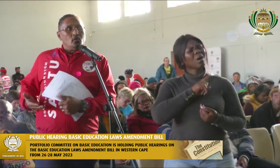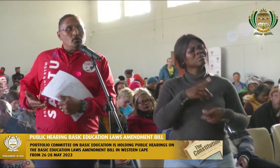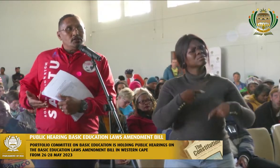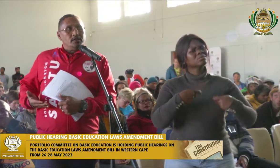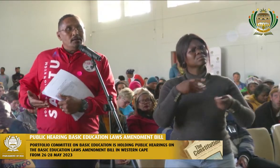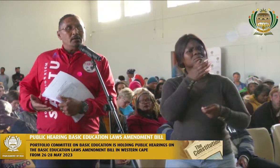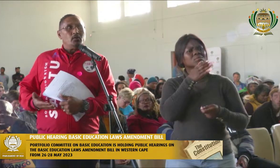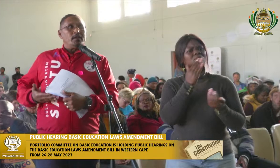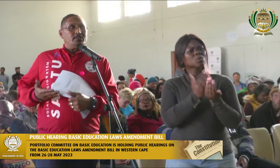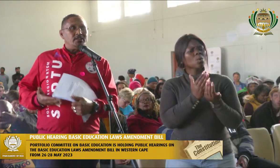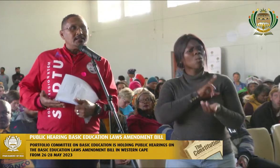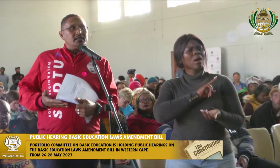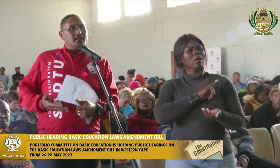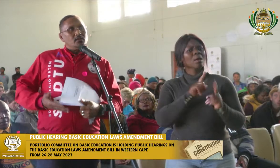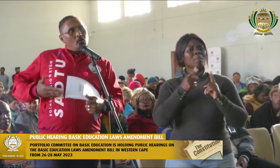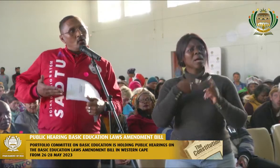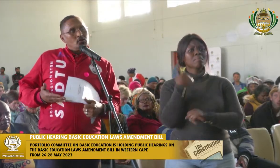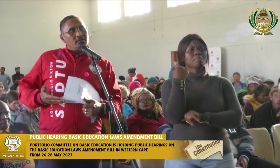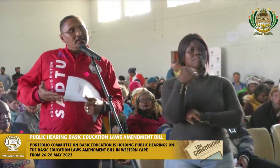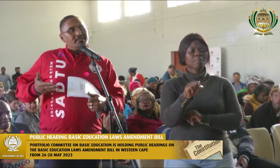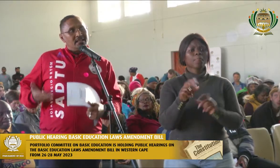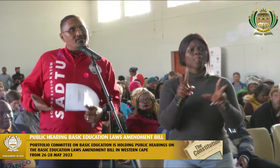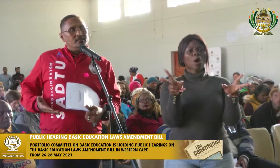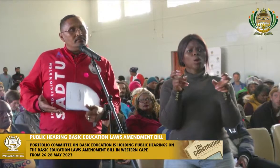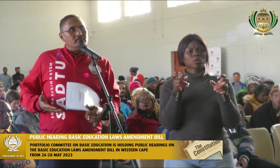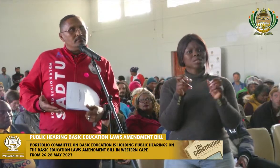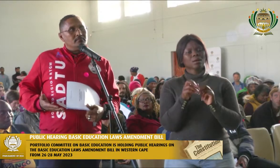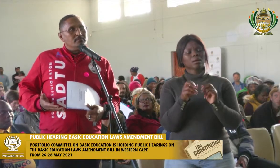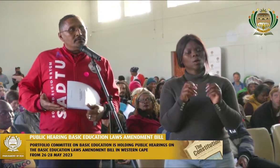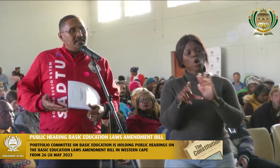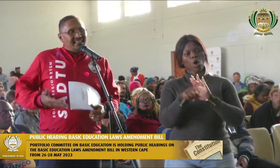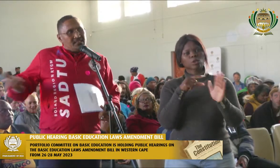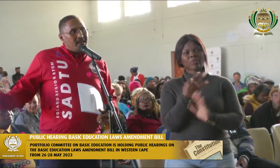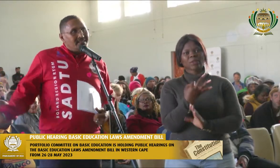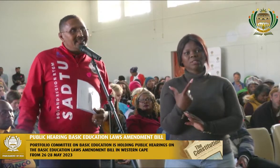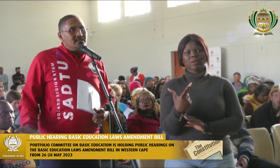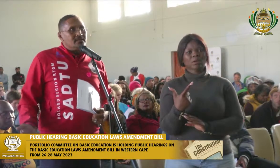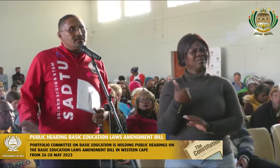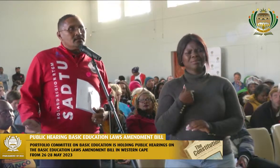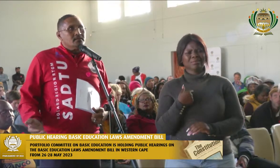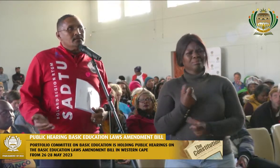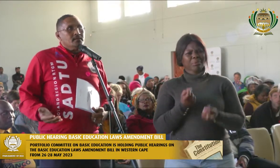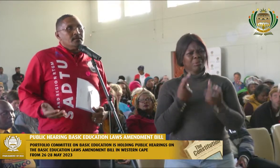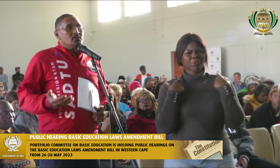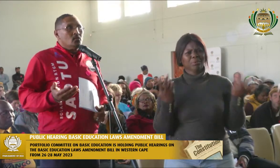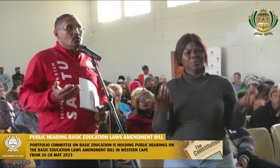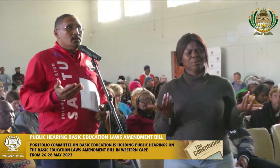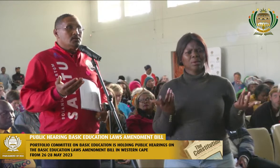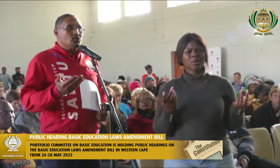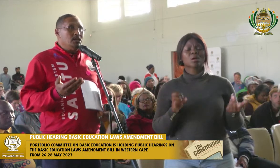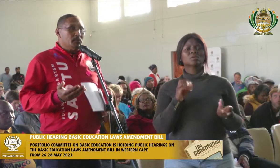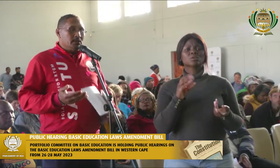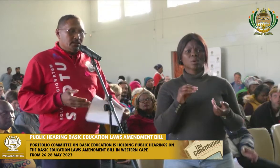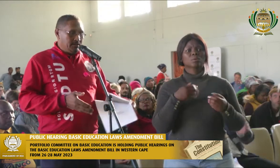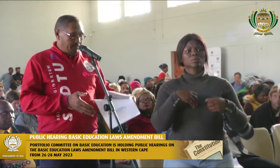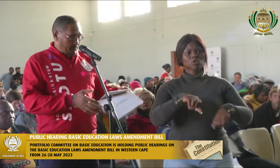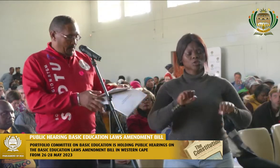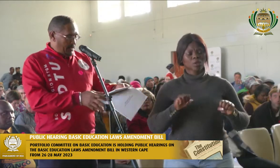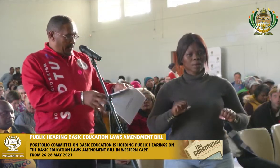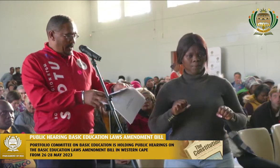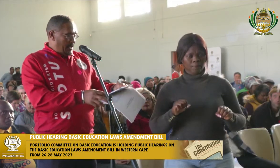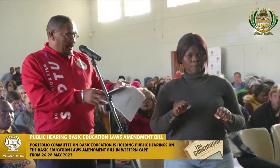alcohol in schools, but you reject clause 37? It doesn't make sense. So,